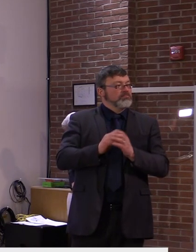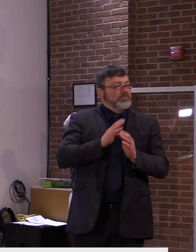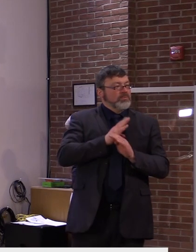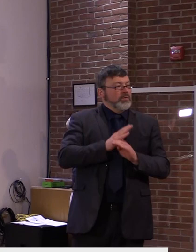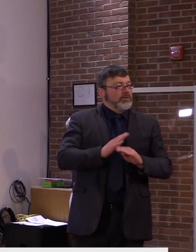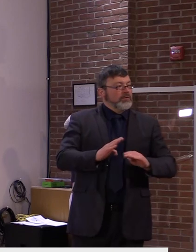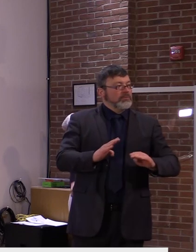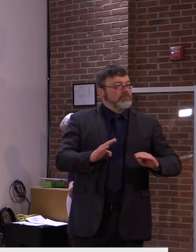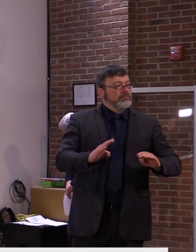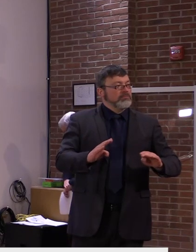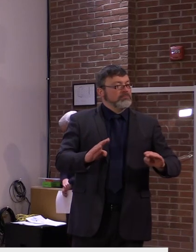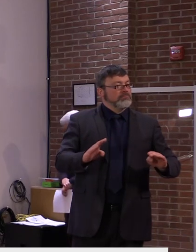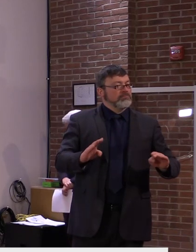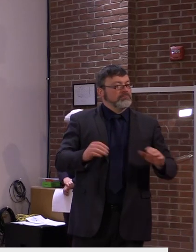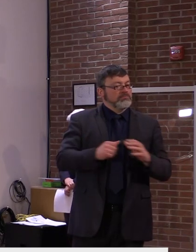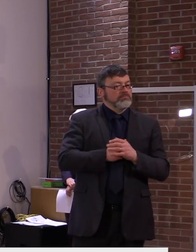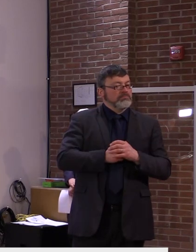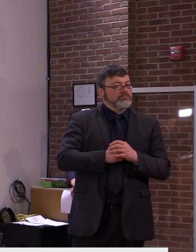Stewart?